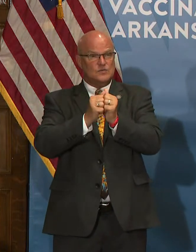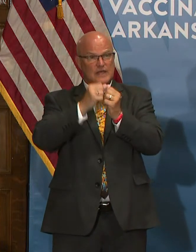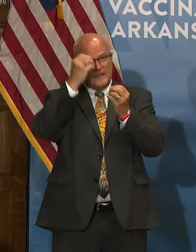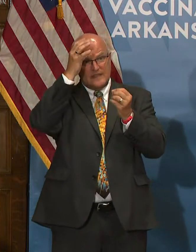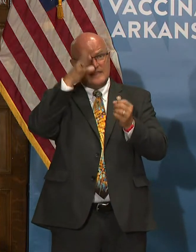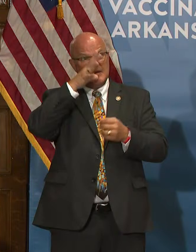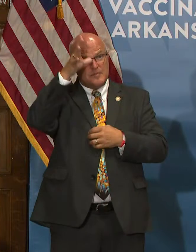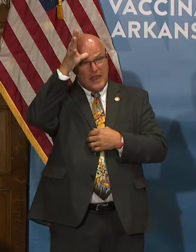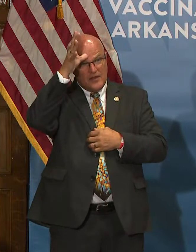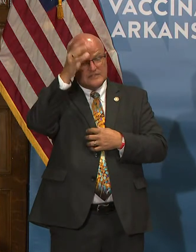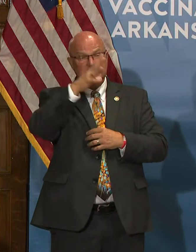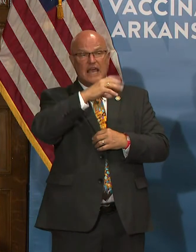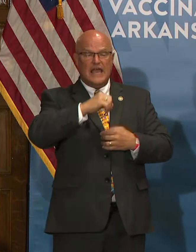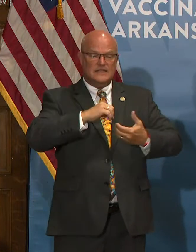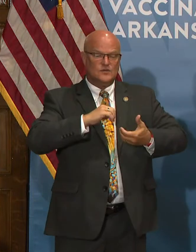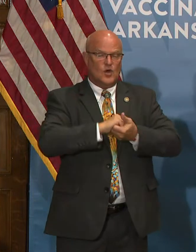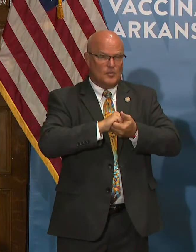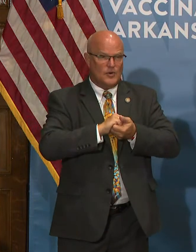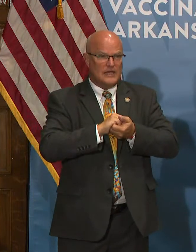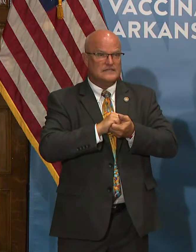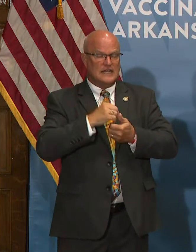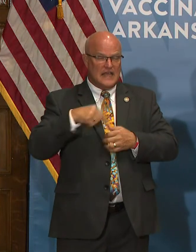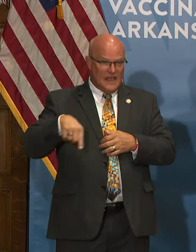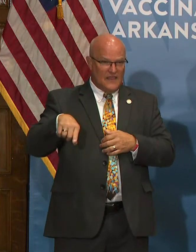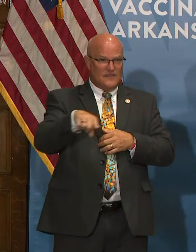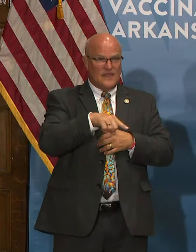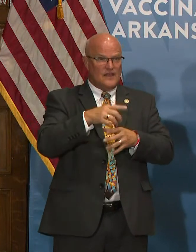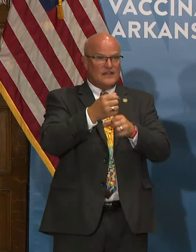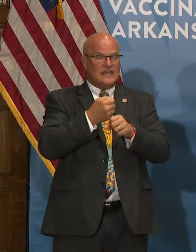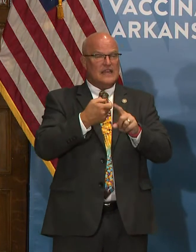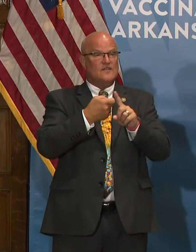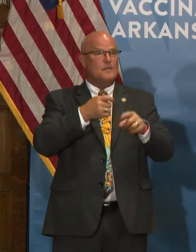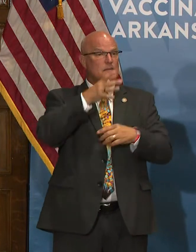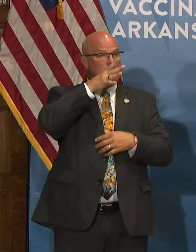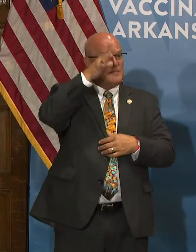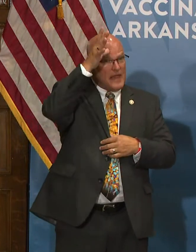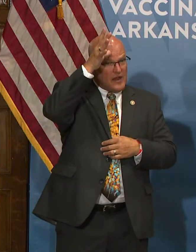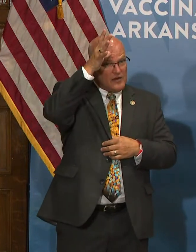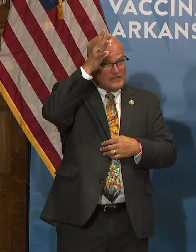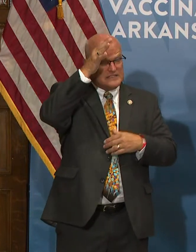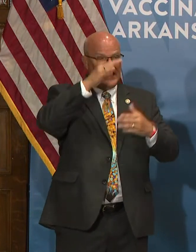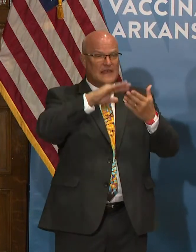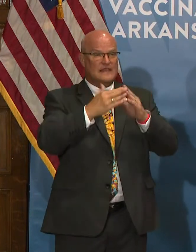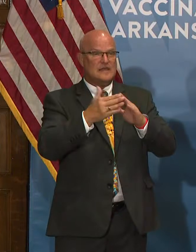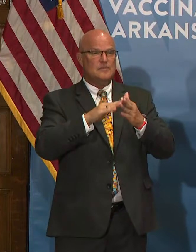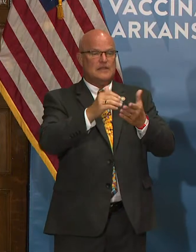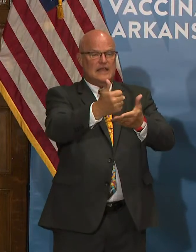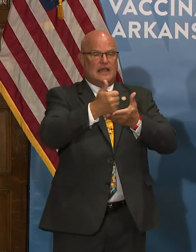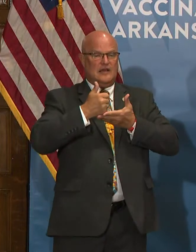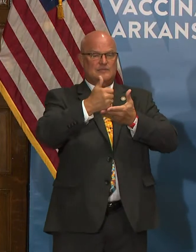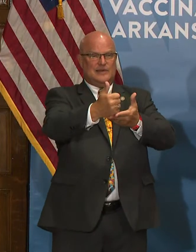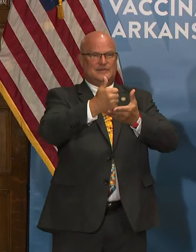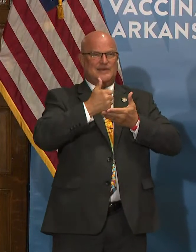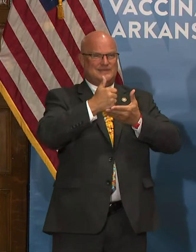we also want to credit the cooperation that they are getting from their parents and from their communities.